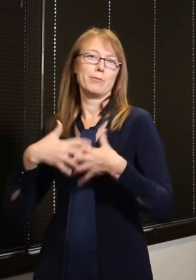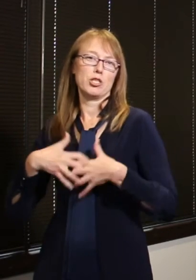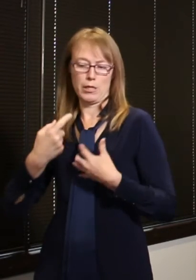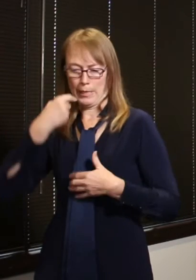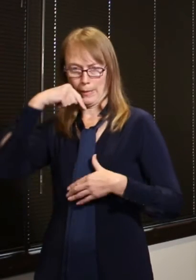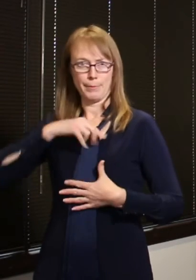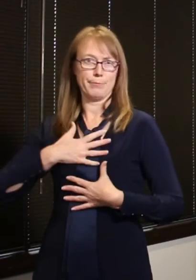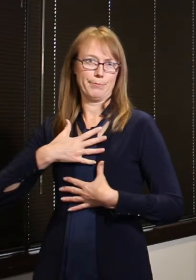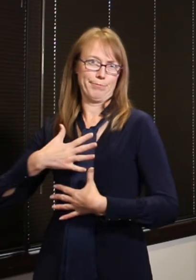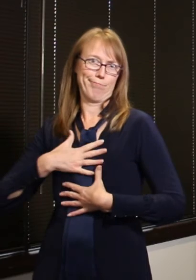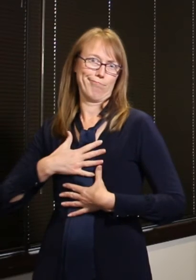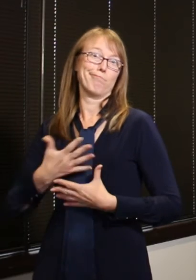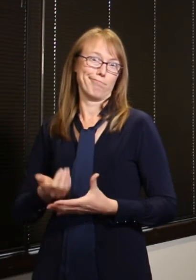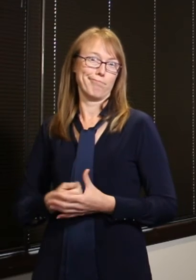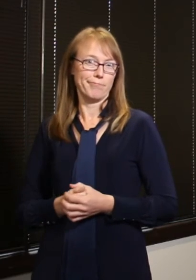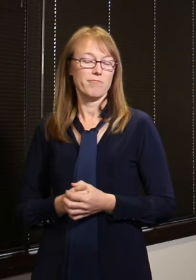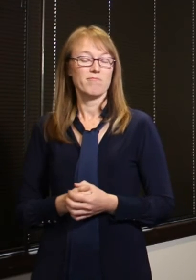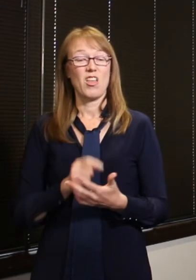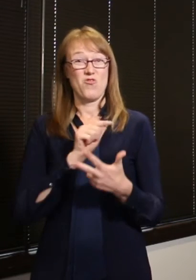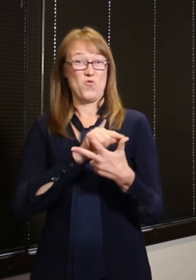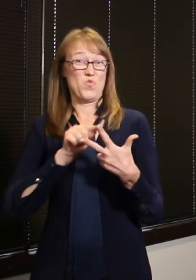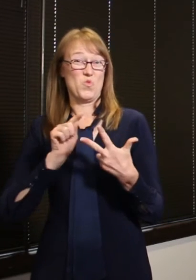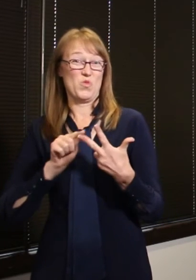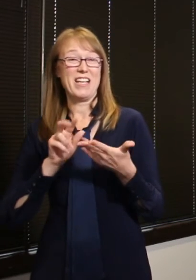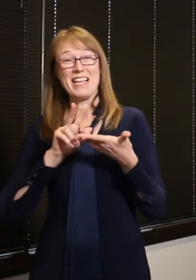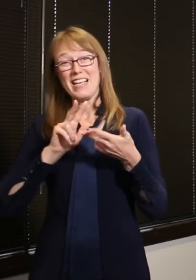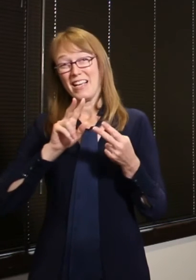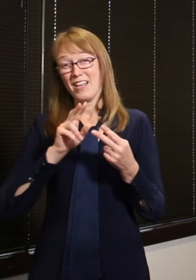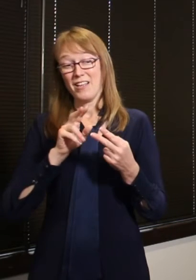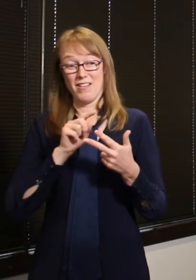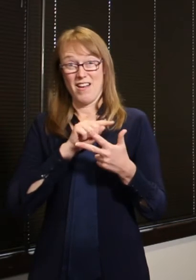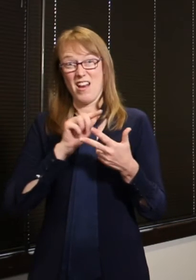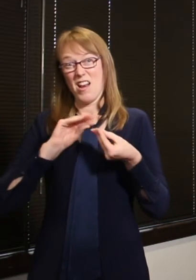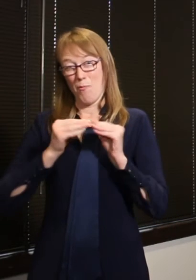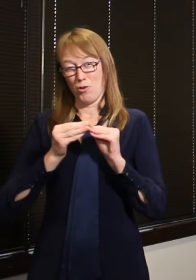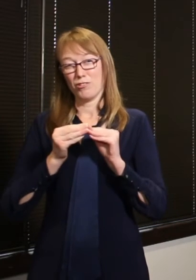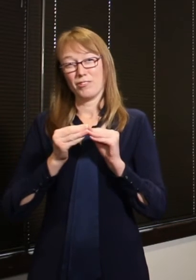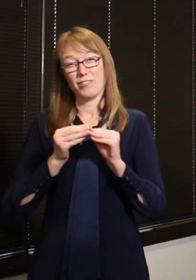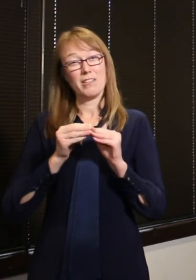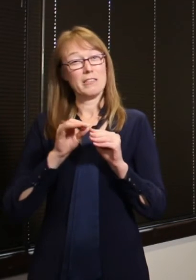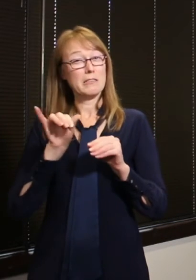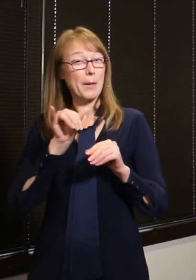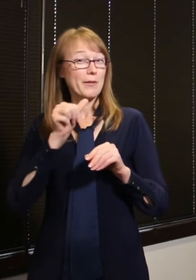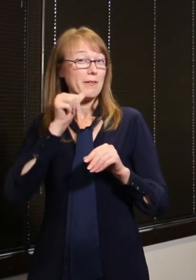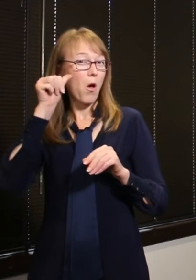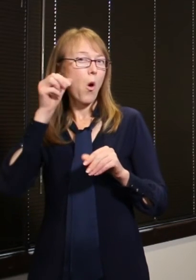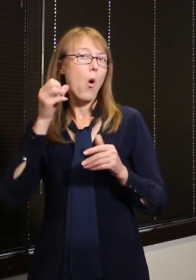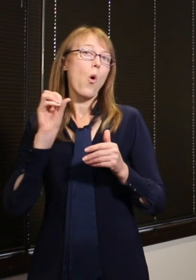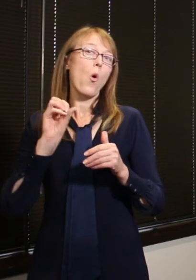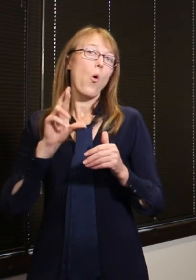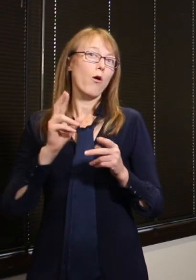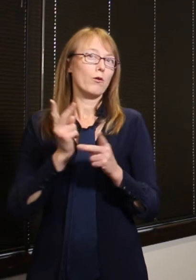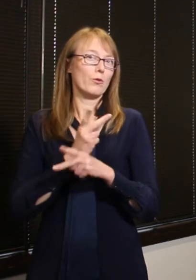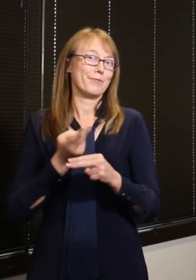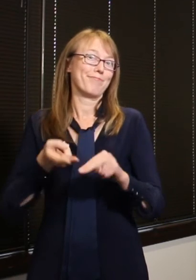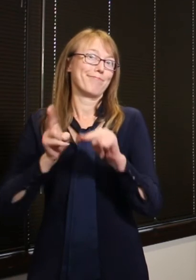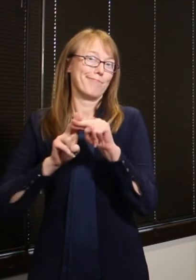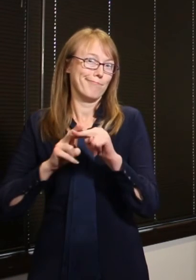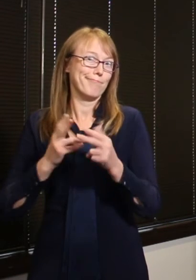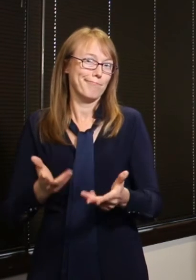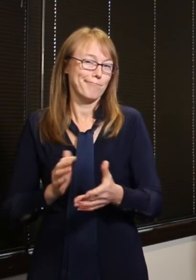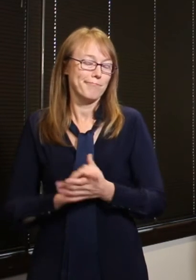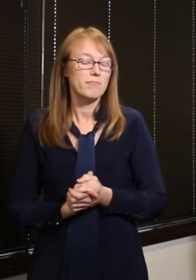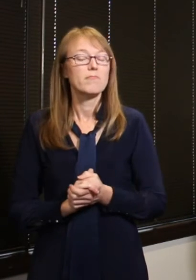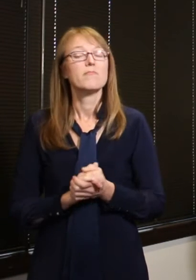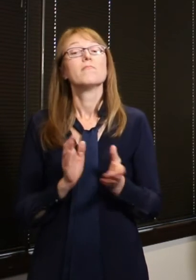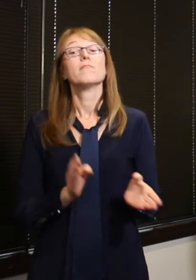increased or stayed the same since yesterday. Now we'll take a look at our presumed COVID or suspected COVID patients.